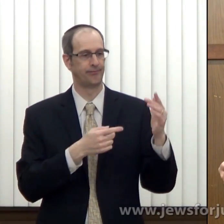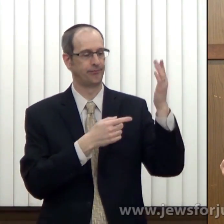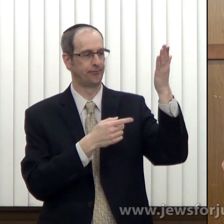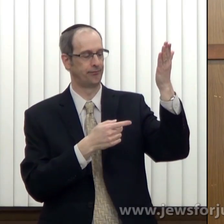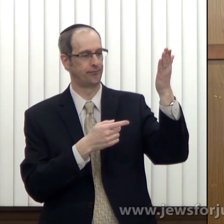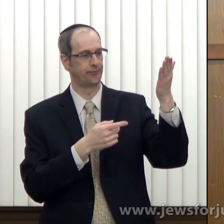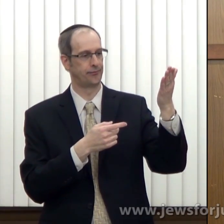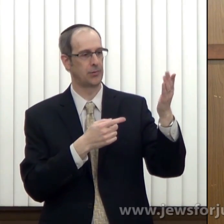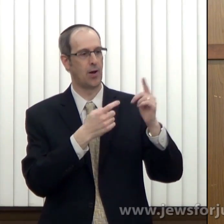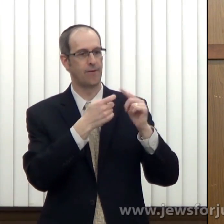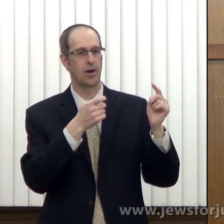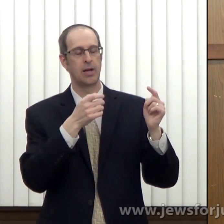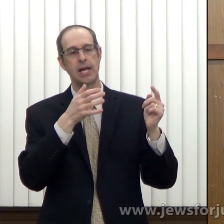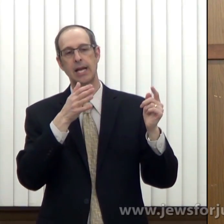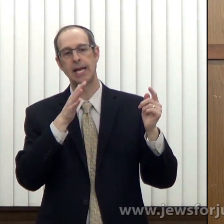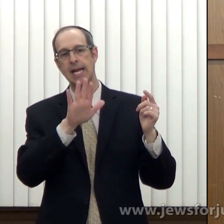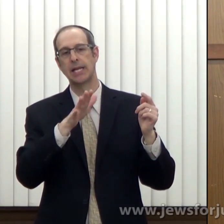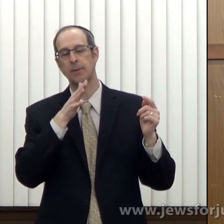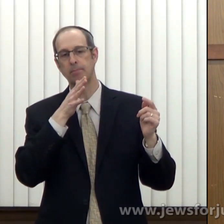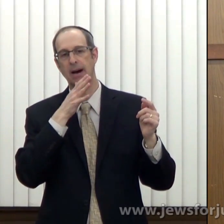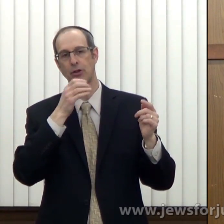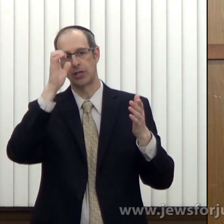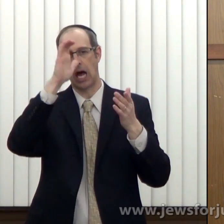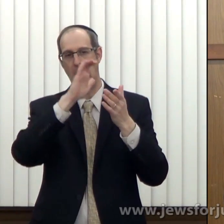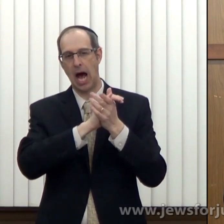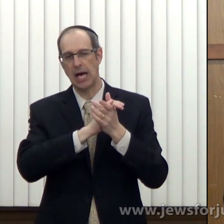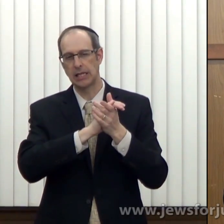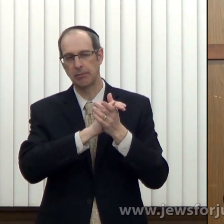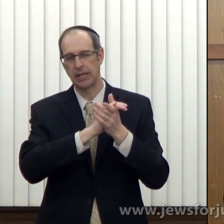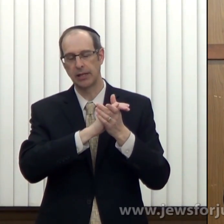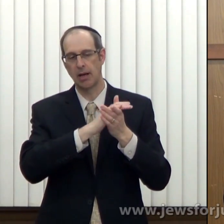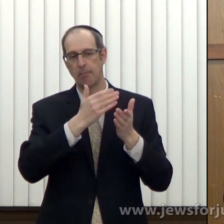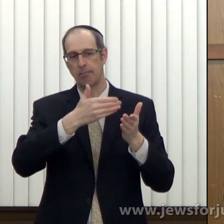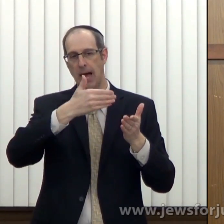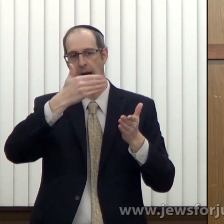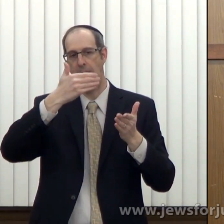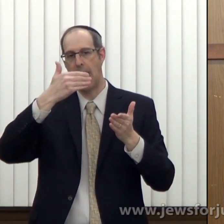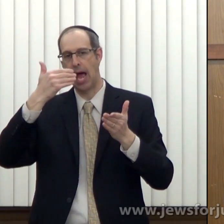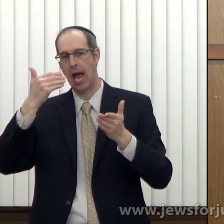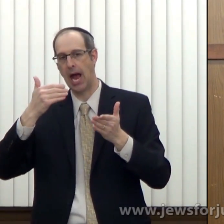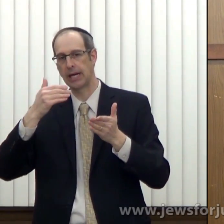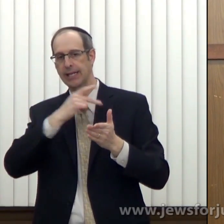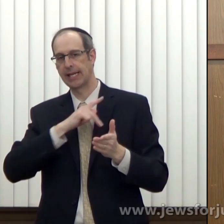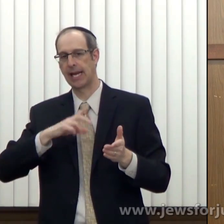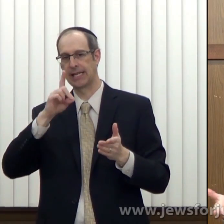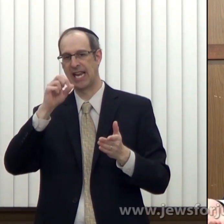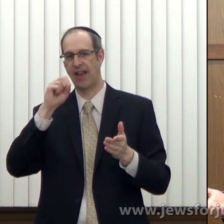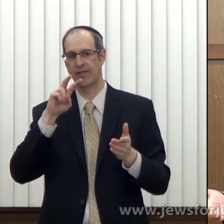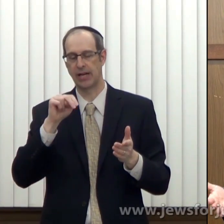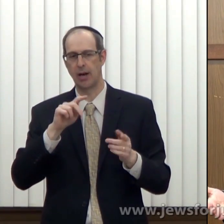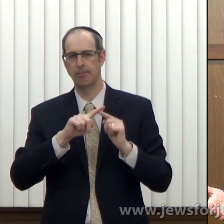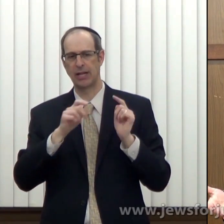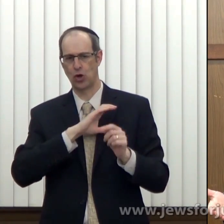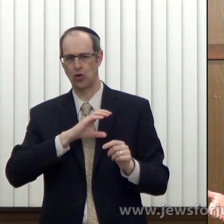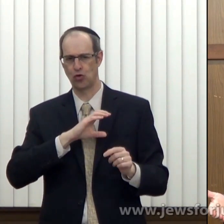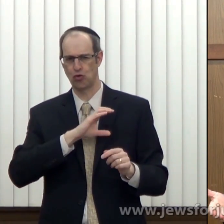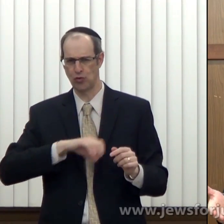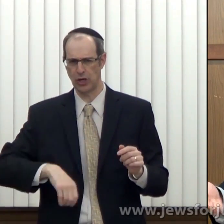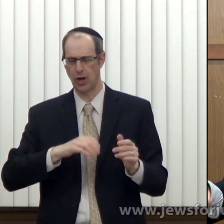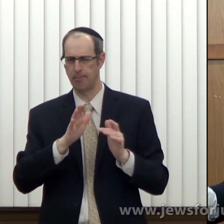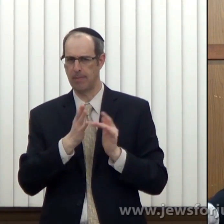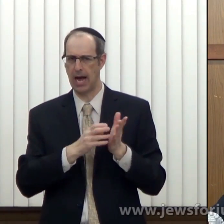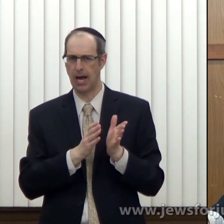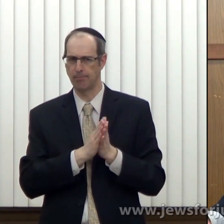his mother's husband back to King David, But then the Christian Bible says, but this man,